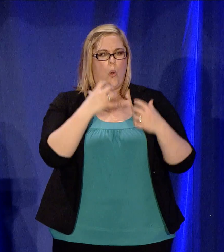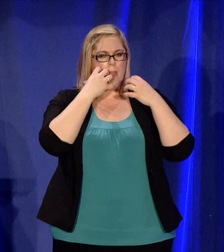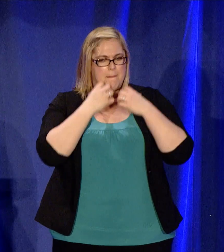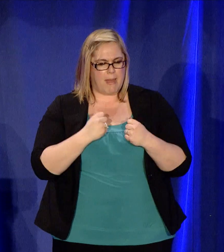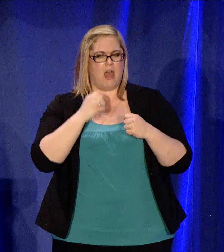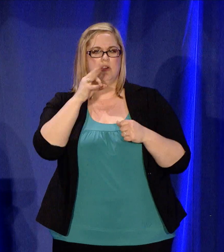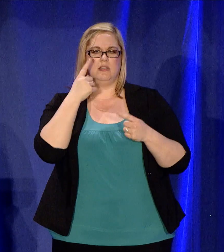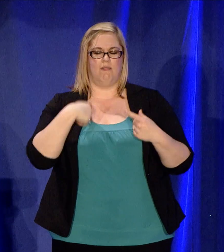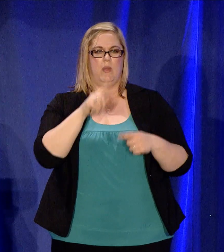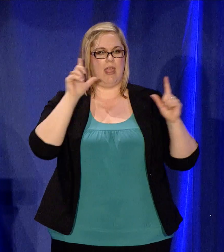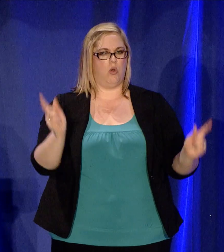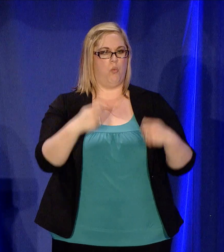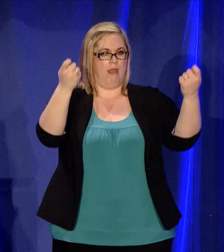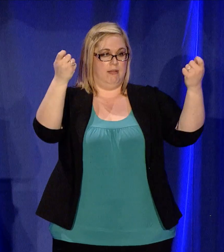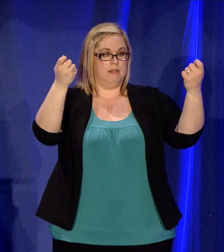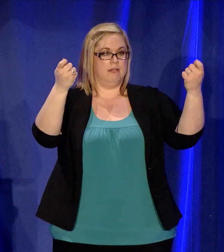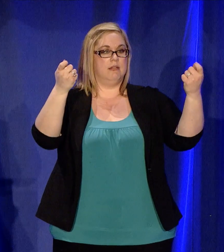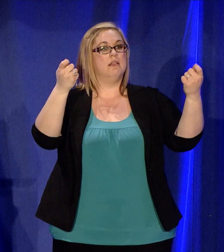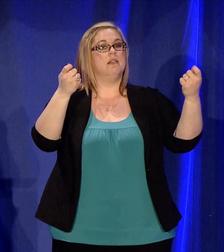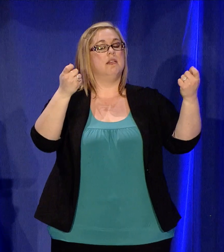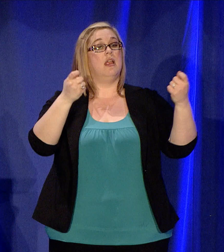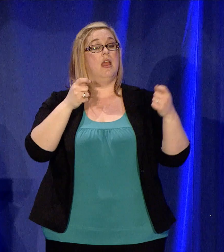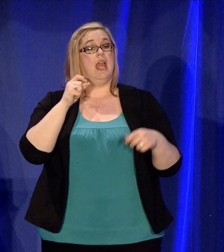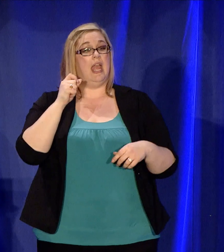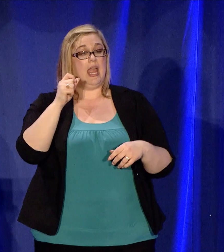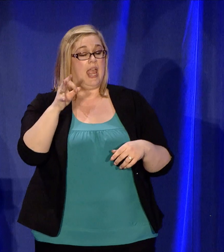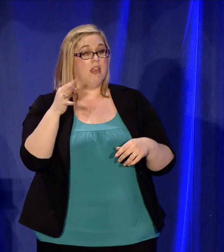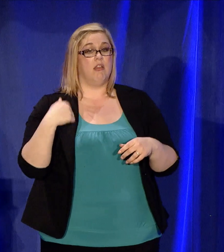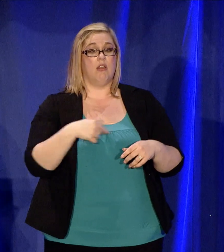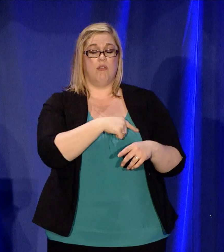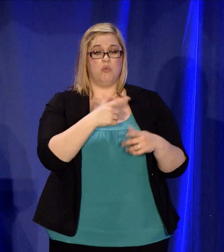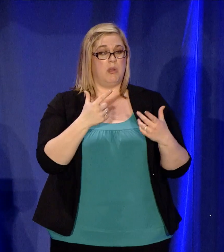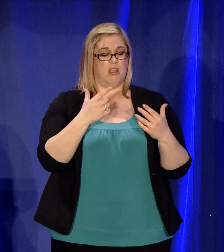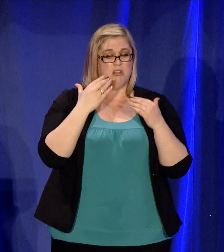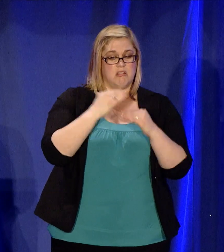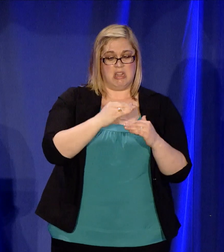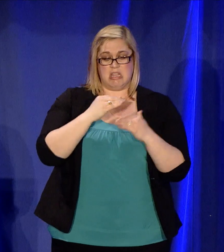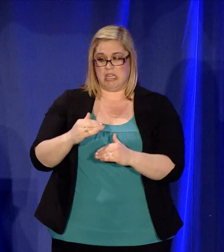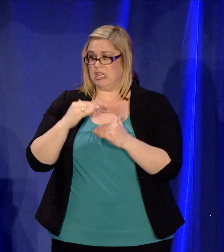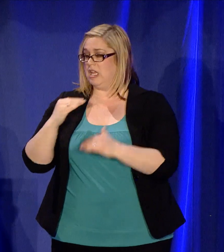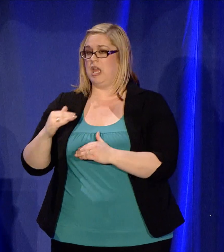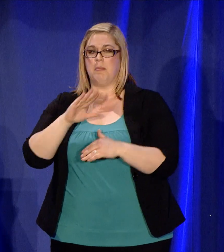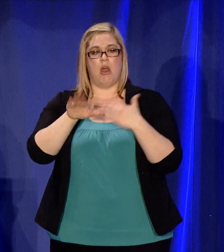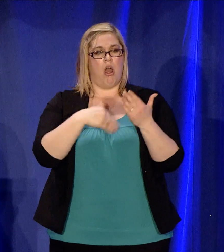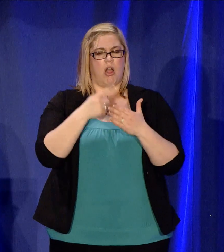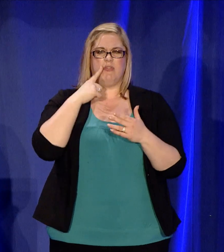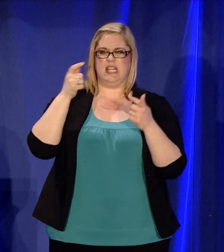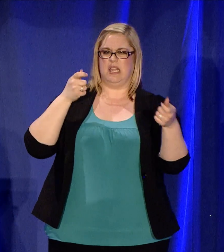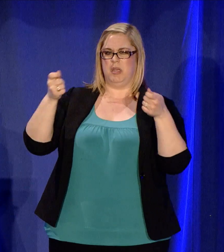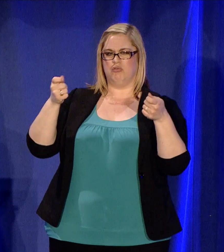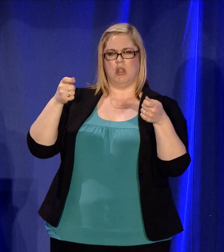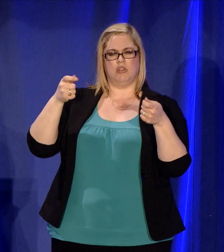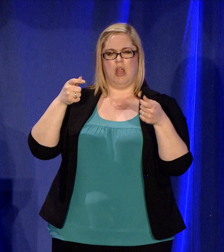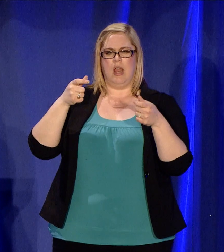cannot win. At the end of the day, if we are to put real constraints on the worst abuses of this administration and